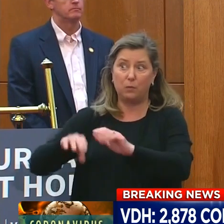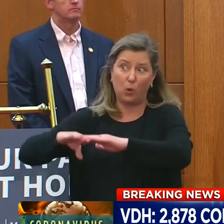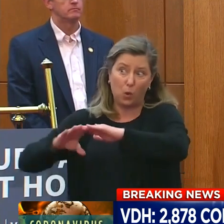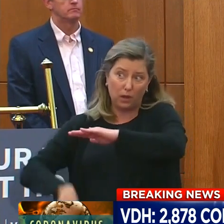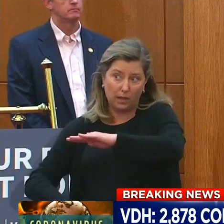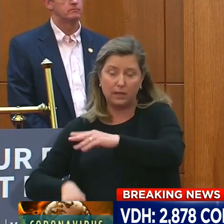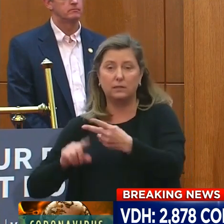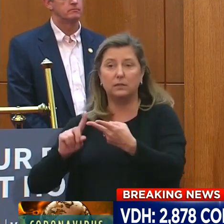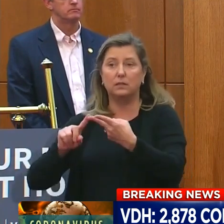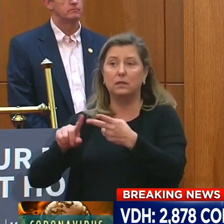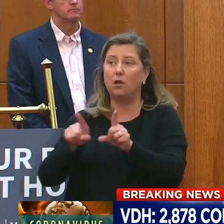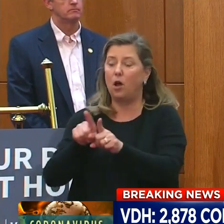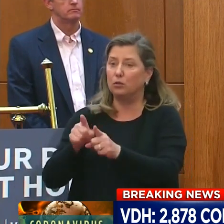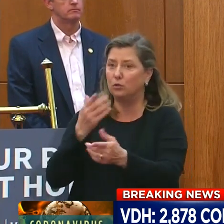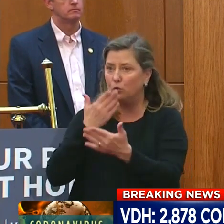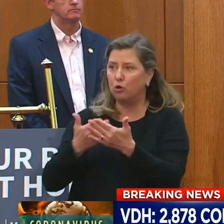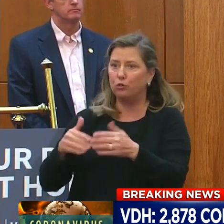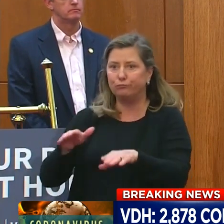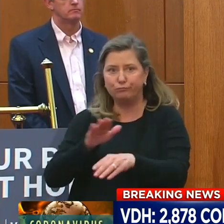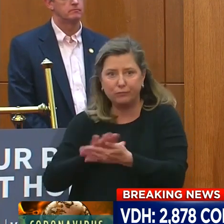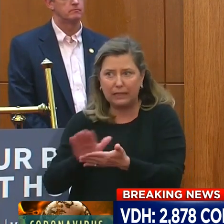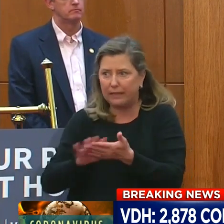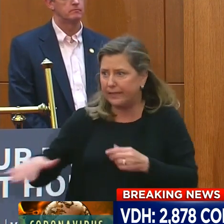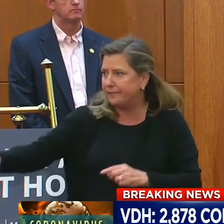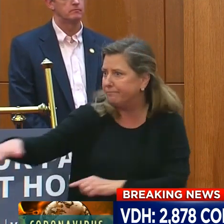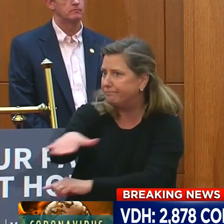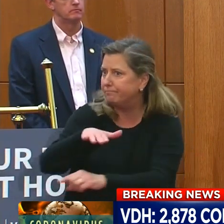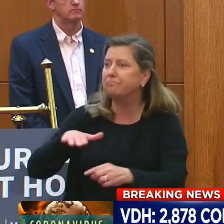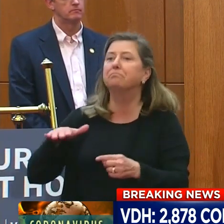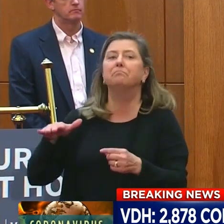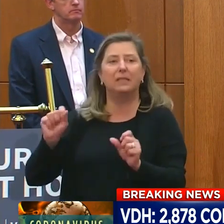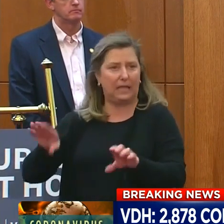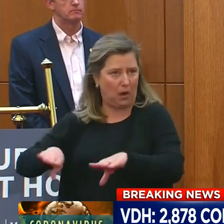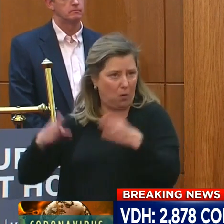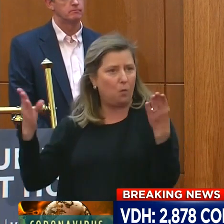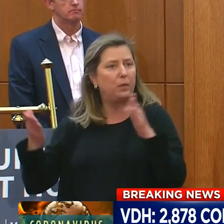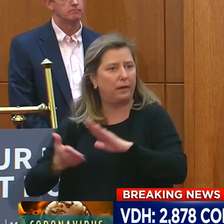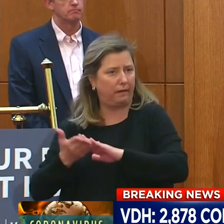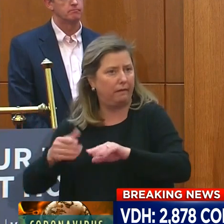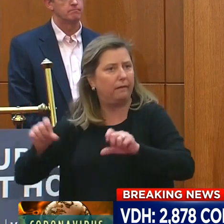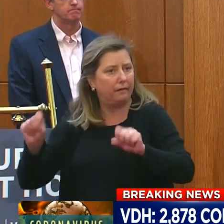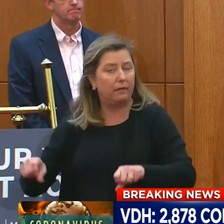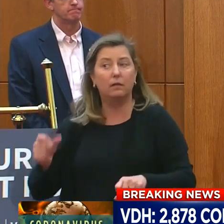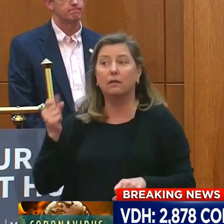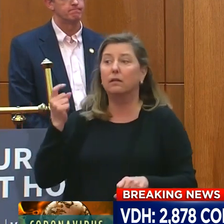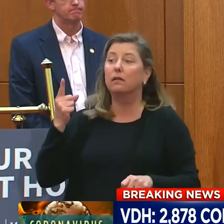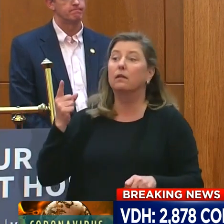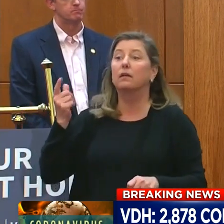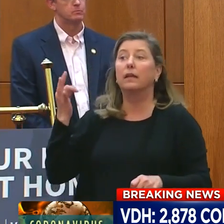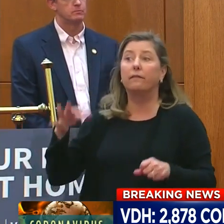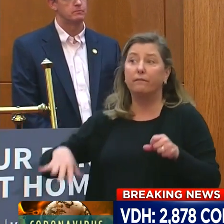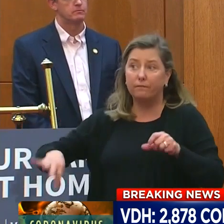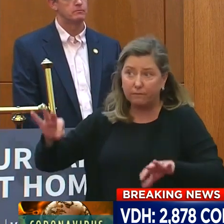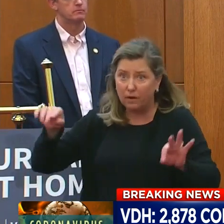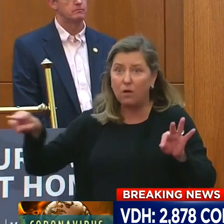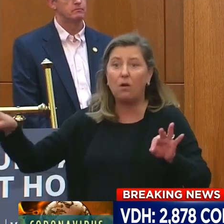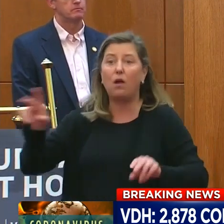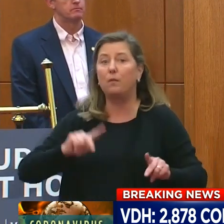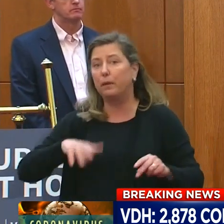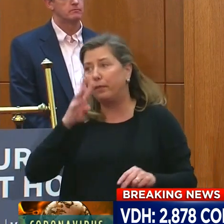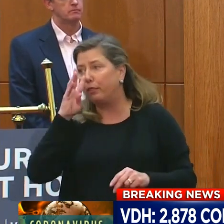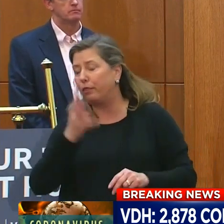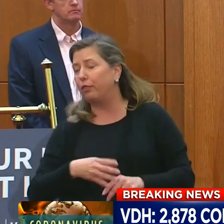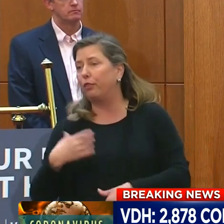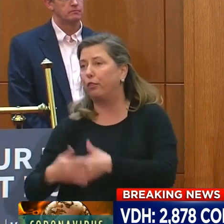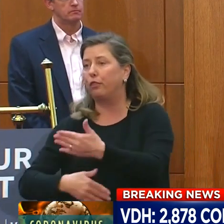good cleansing of surfaces, that they're allowed to stay open. Again, if there are reports out there of people that are not